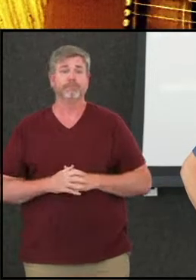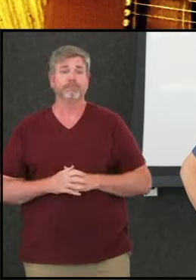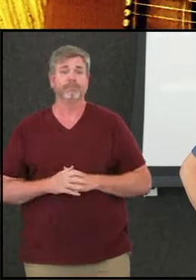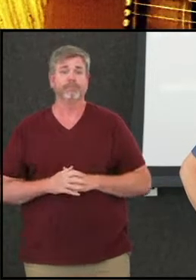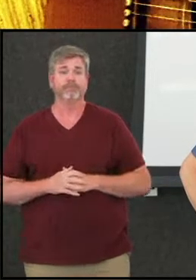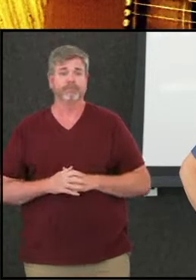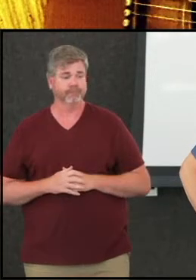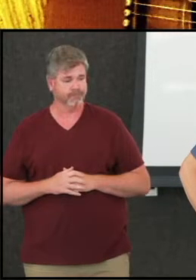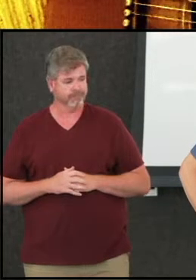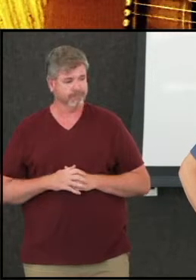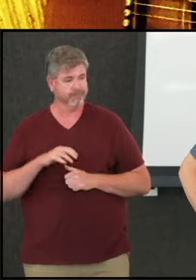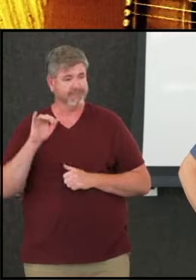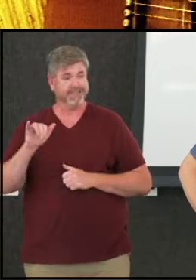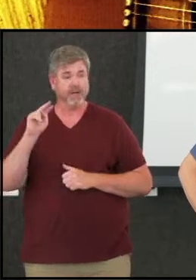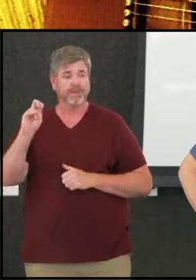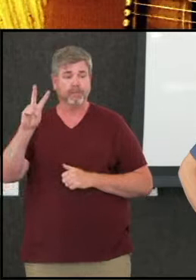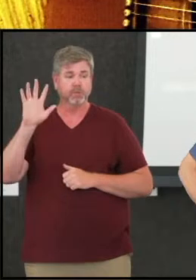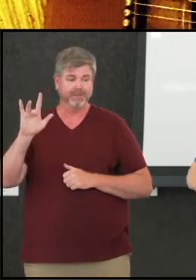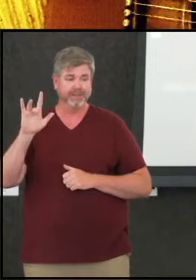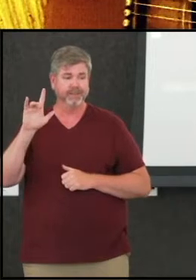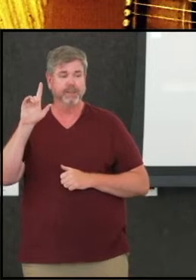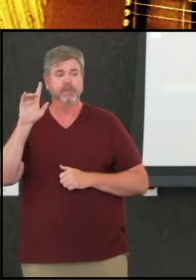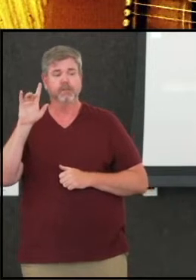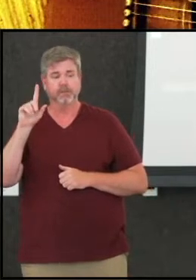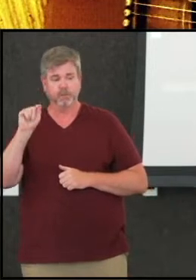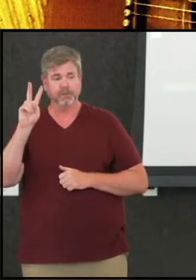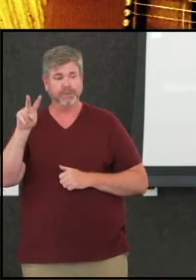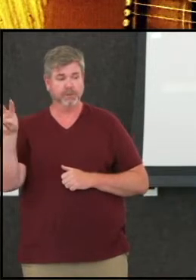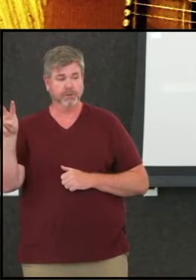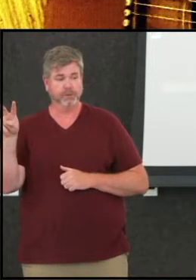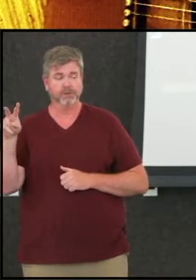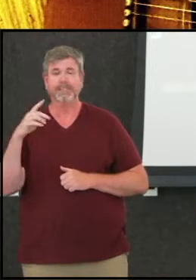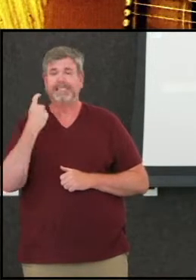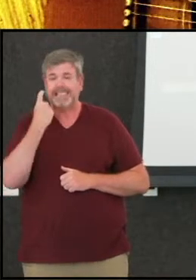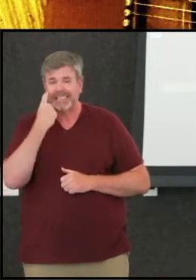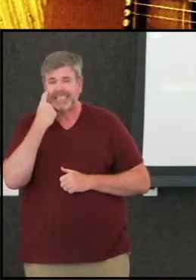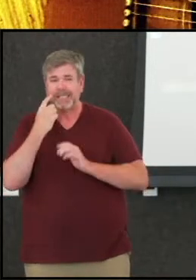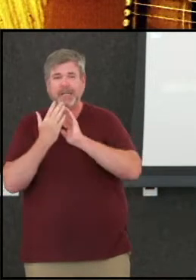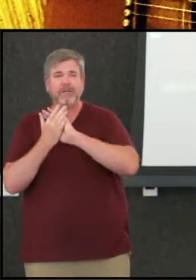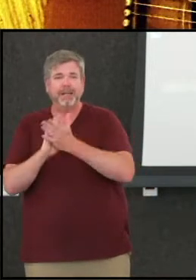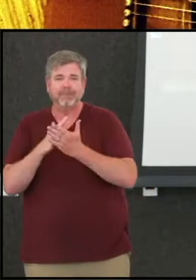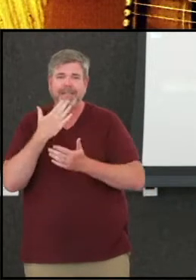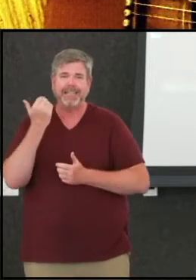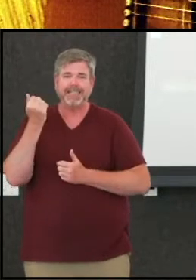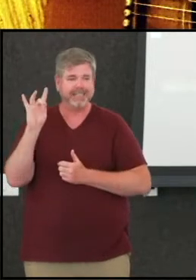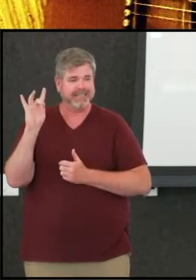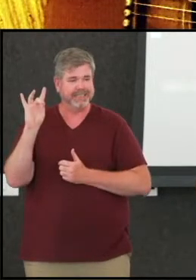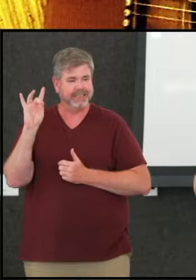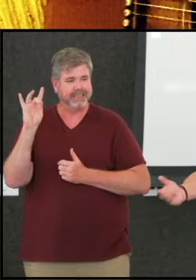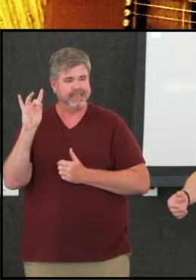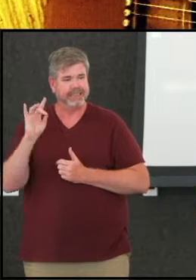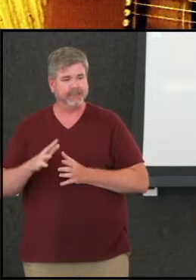Thanksgiving. He had recently turned 18 years old and had just graduated and on his way to college after deferring